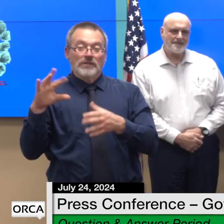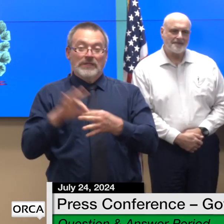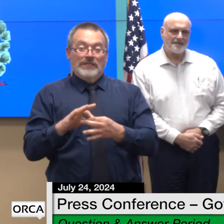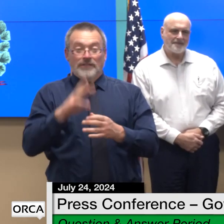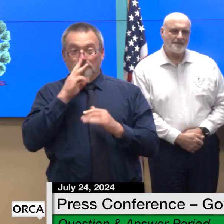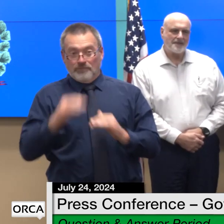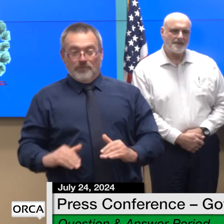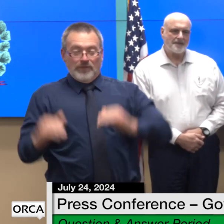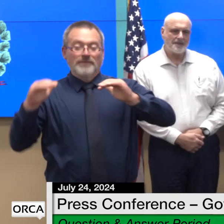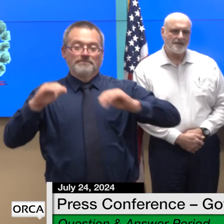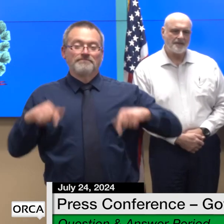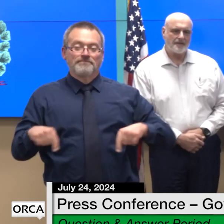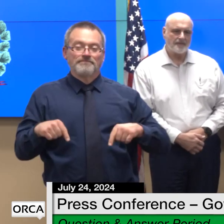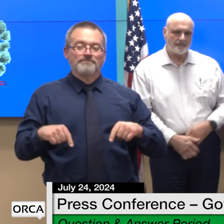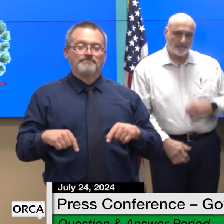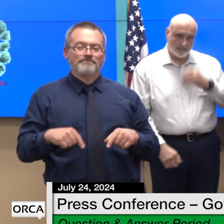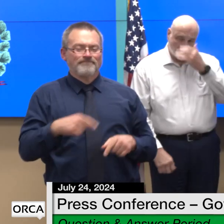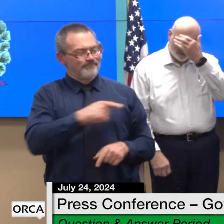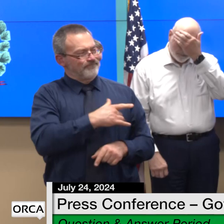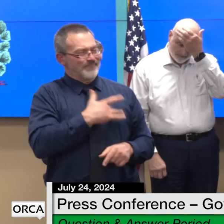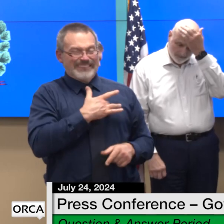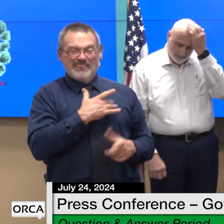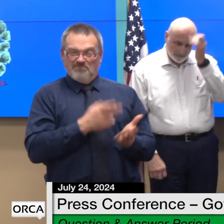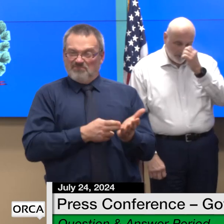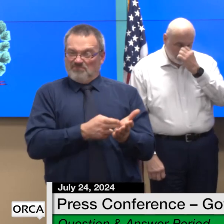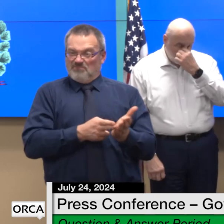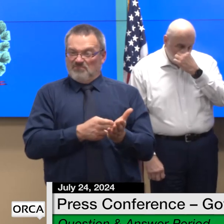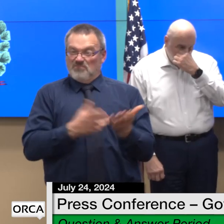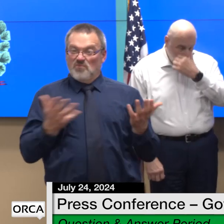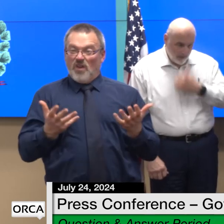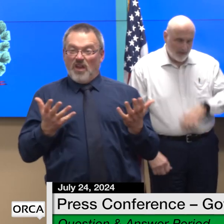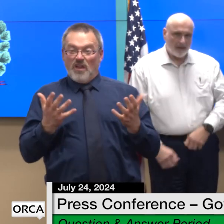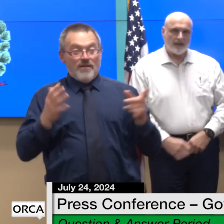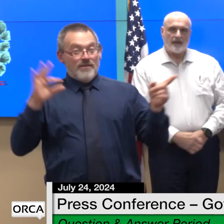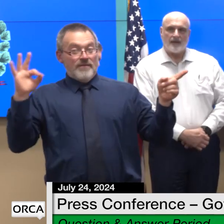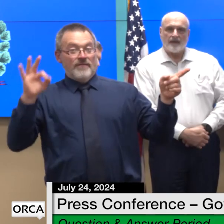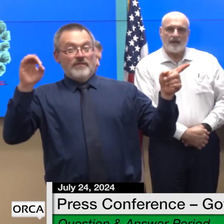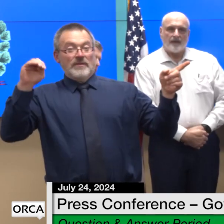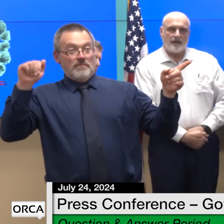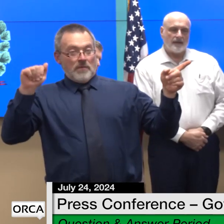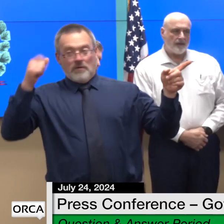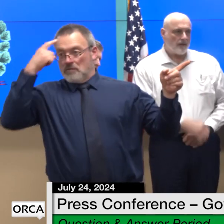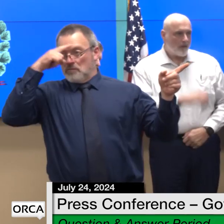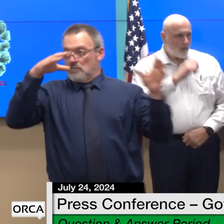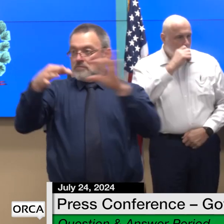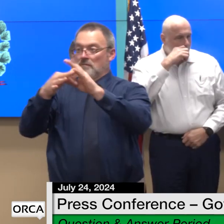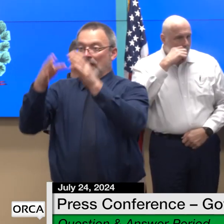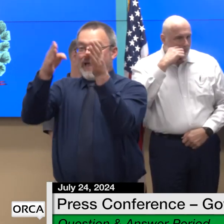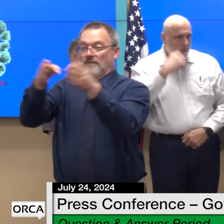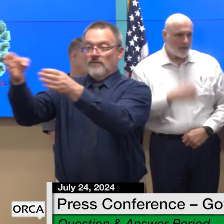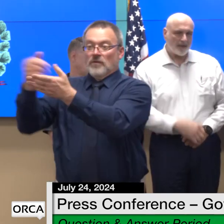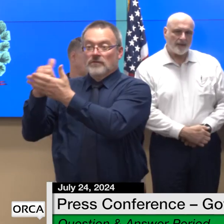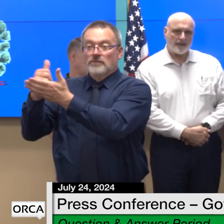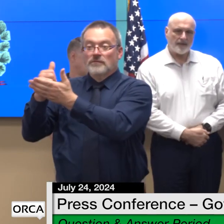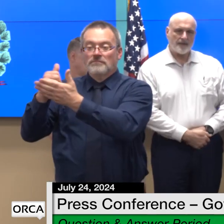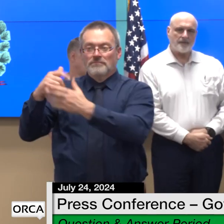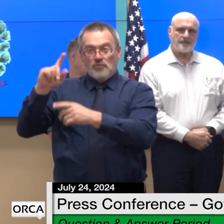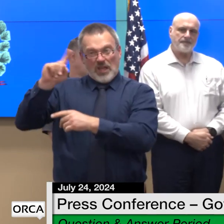Is it still the case that we're seeking a FEMA declaration for individual assistance in just two counties, or is